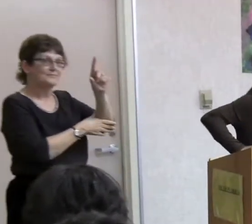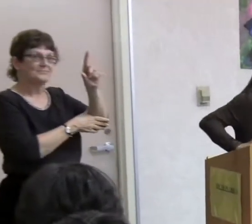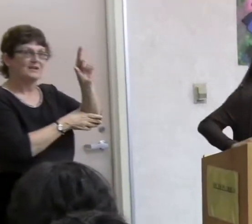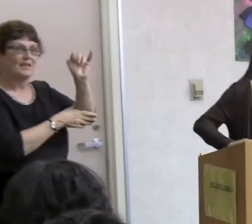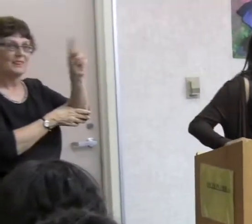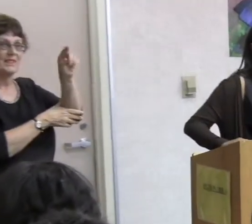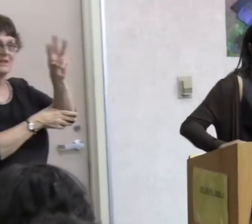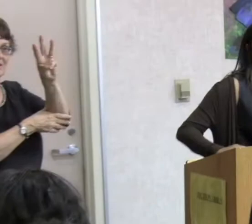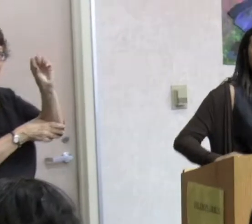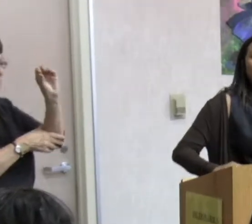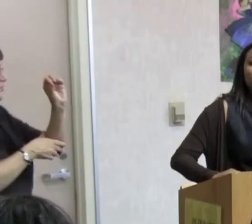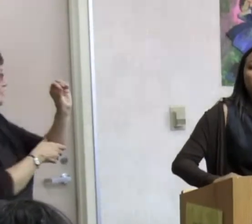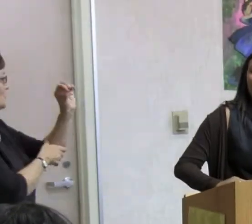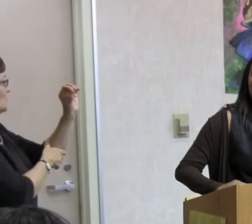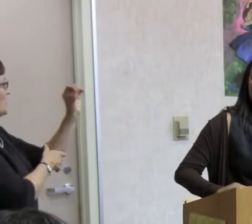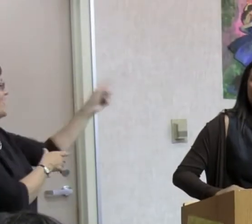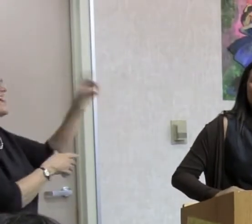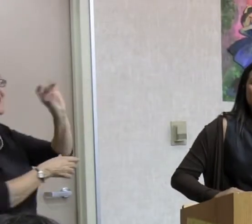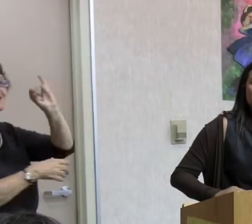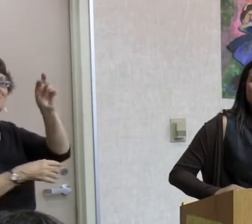Jared and Ruiz back up again.